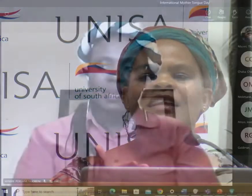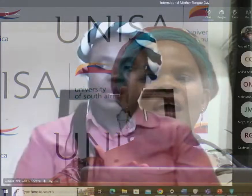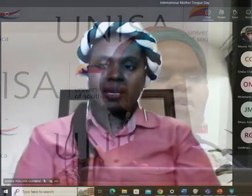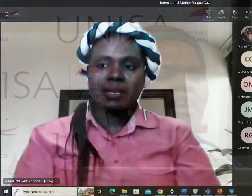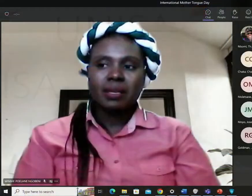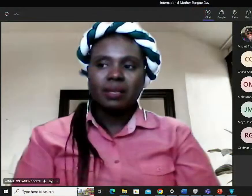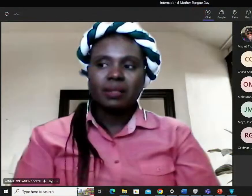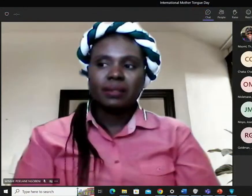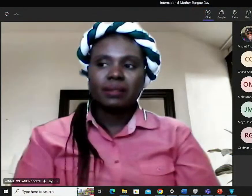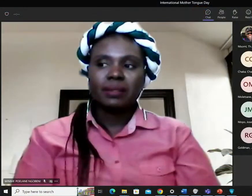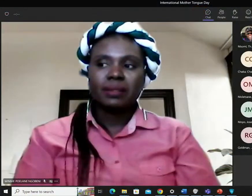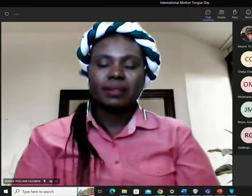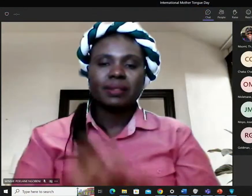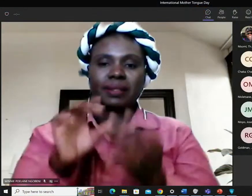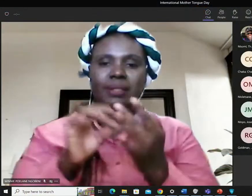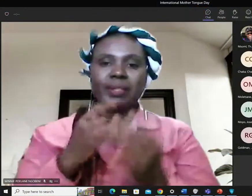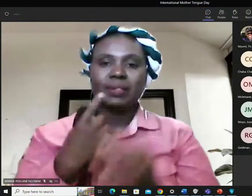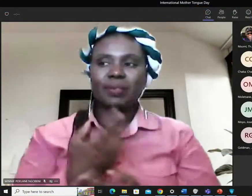Tom Tandai, okay.